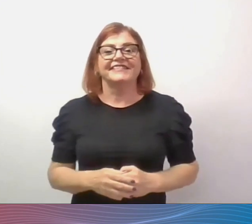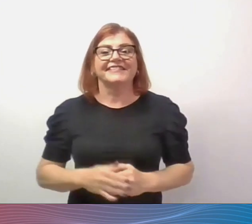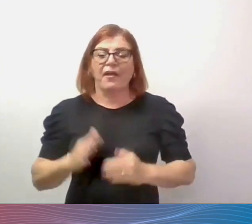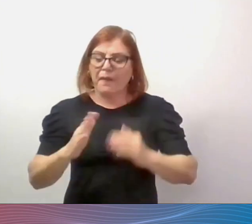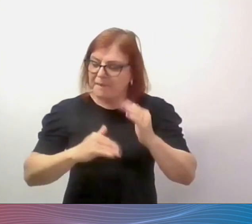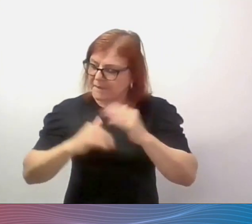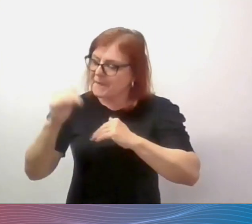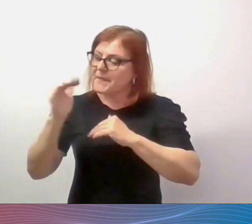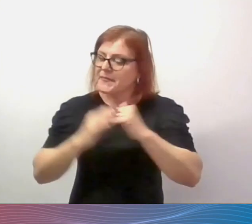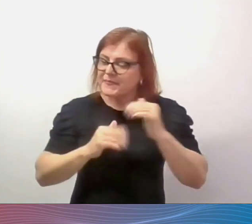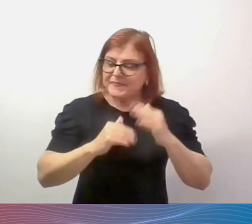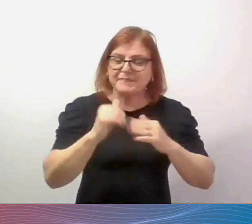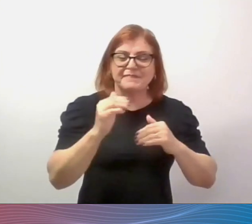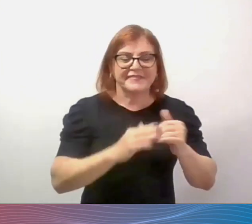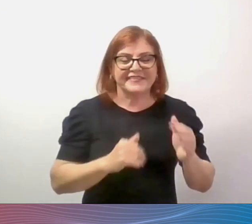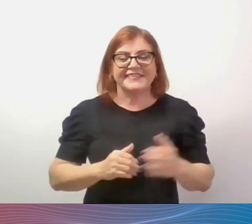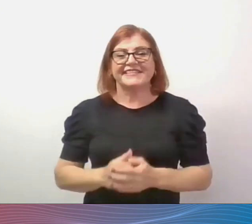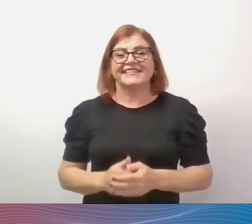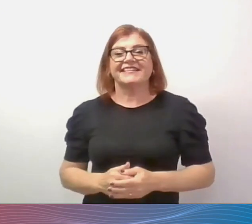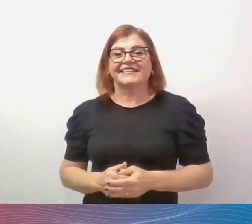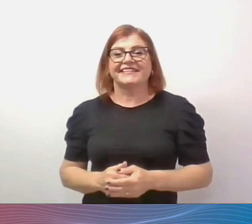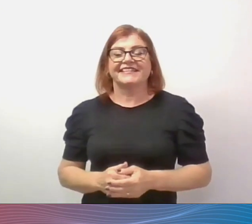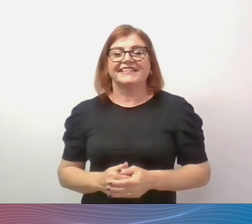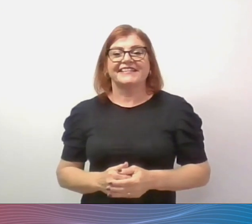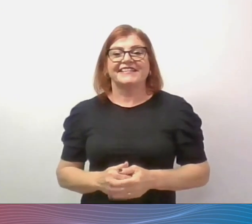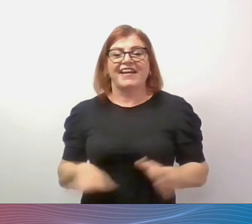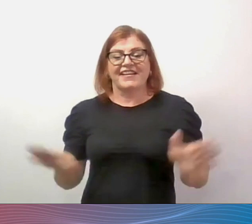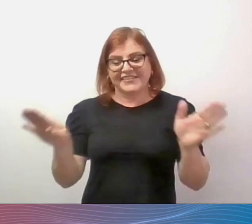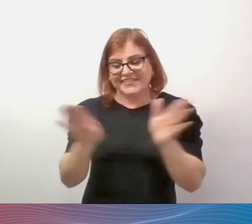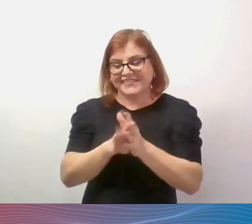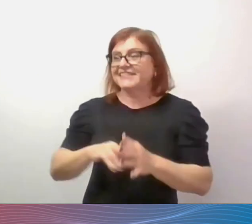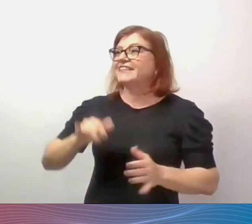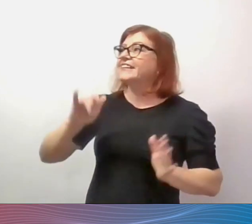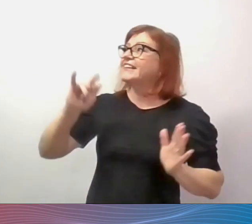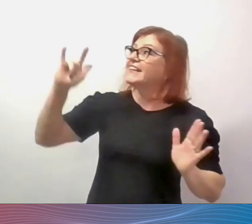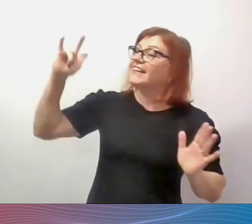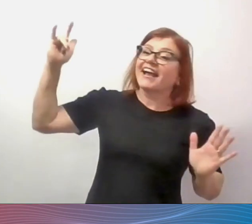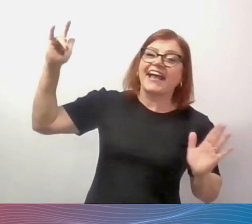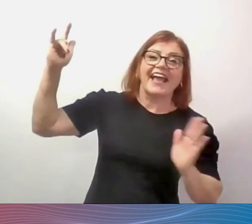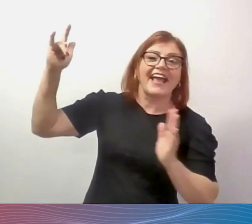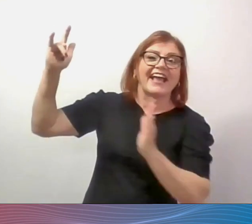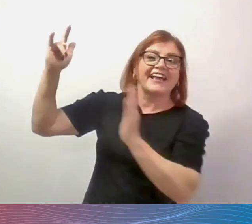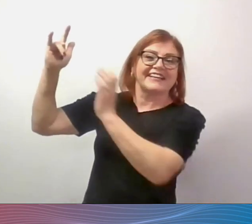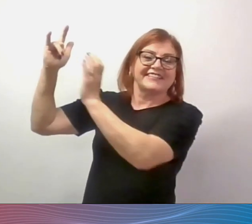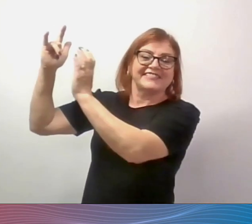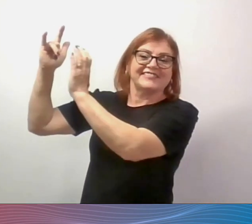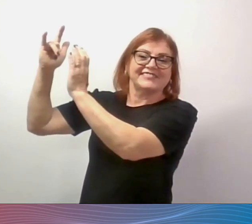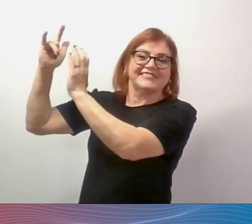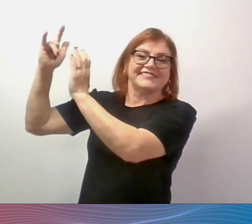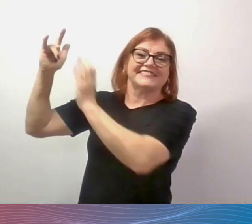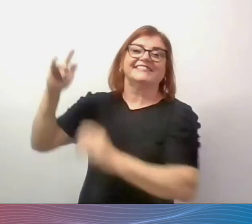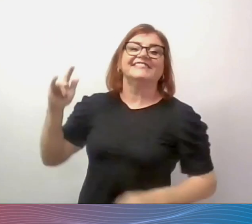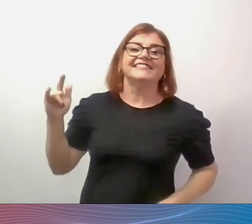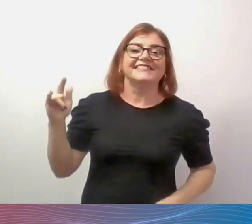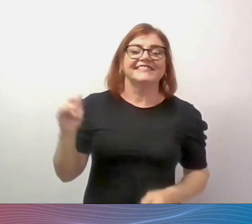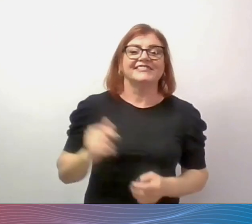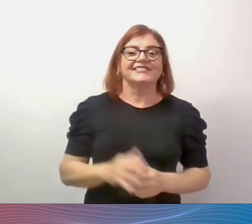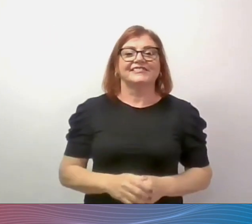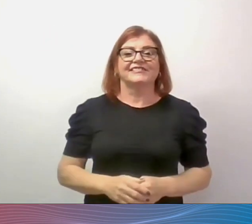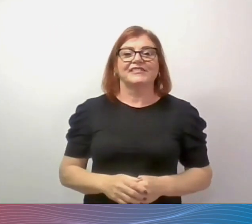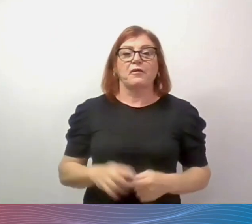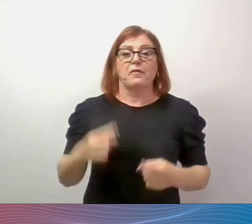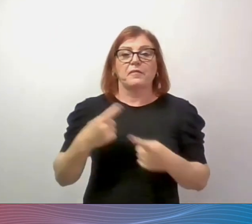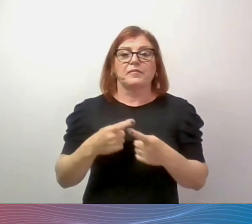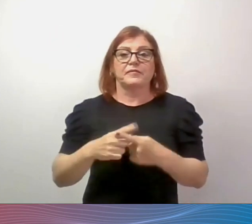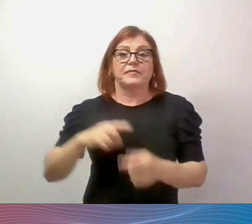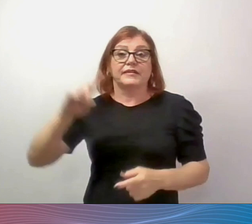more, você vai chegar no amor, you will reach love, esse é o amor de Deus, this is the love of God, porque Deus é amor,